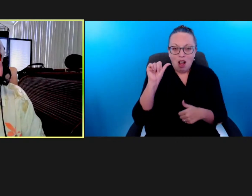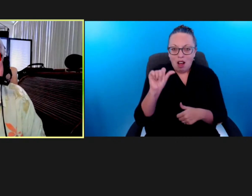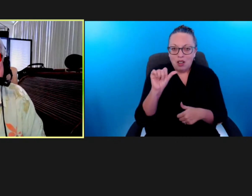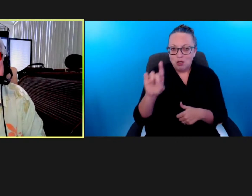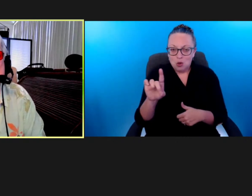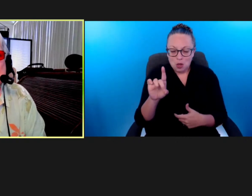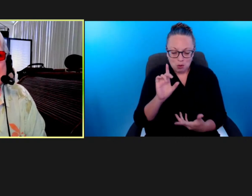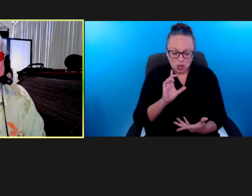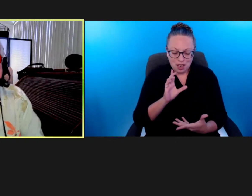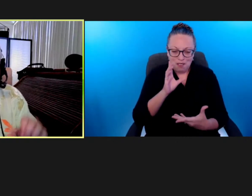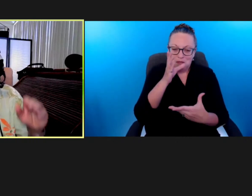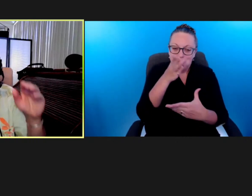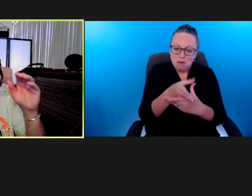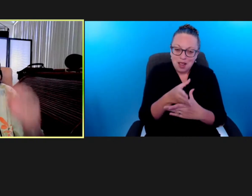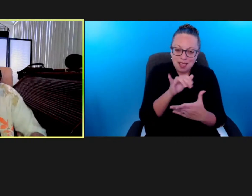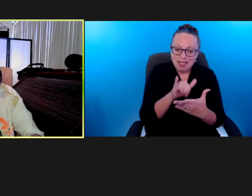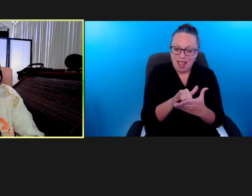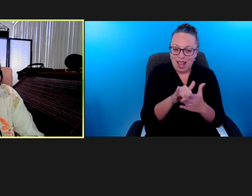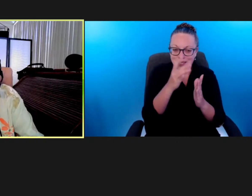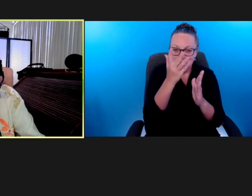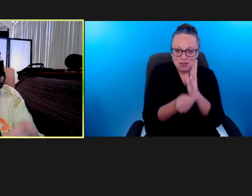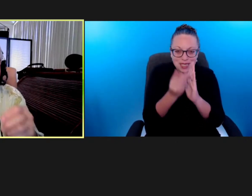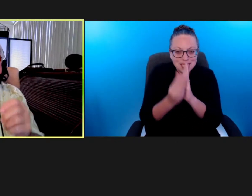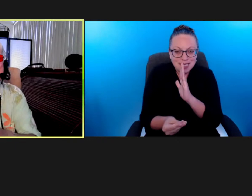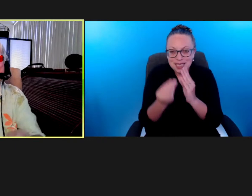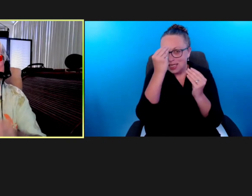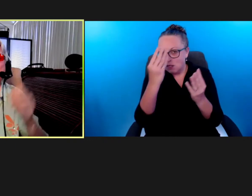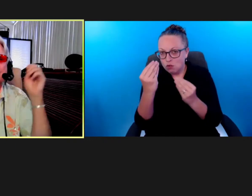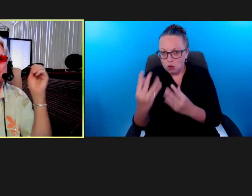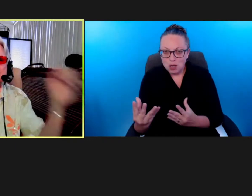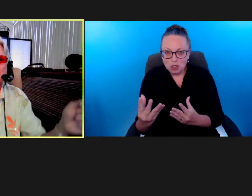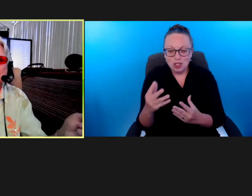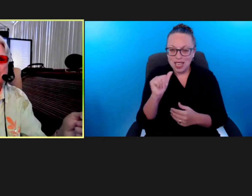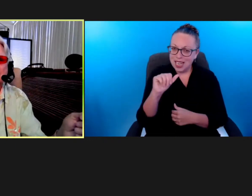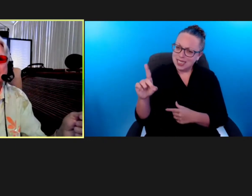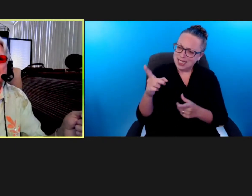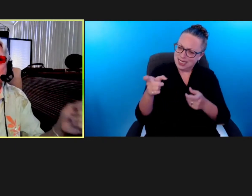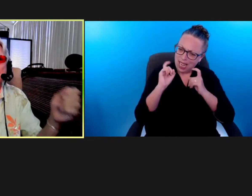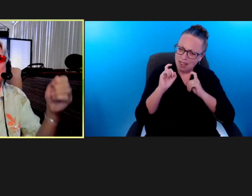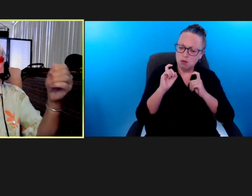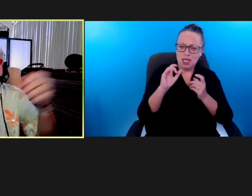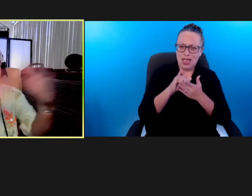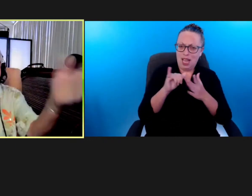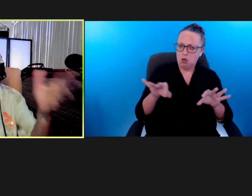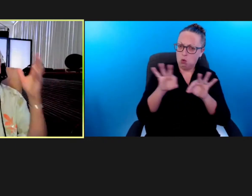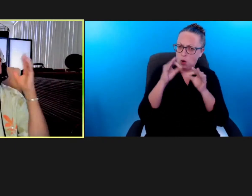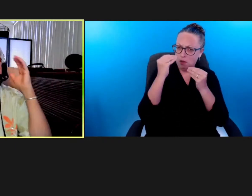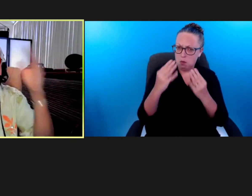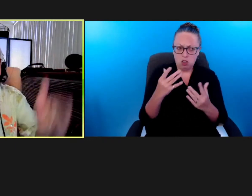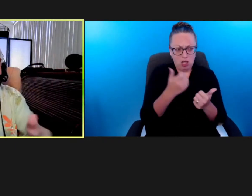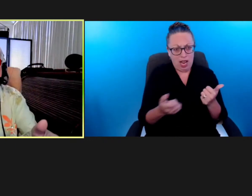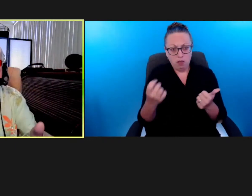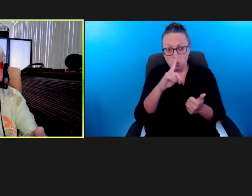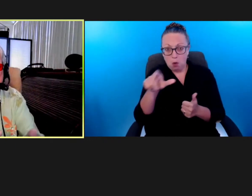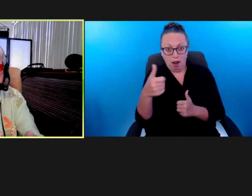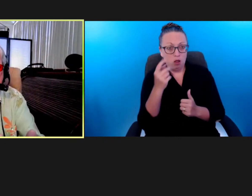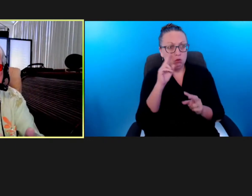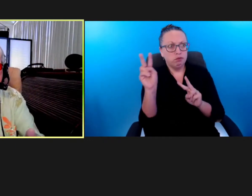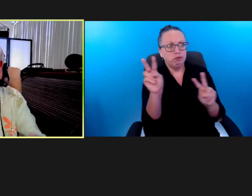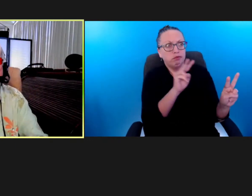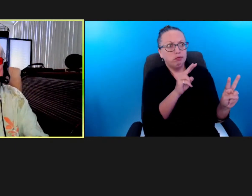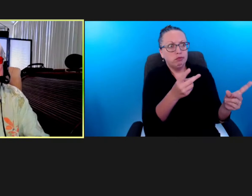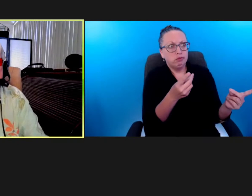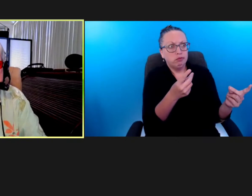lives. AD had given me the critical information which everyone else automatically knew through the instantaneous magic of